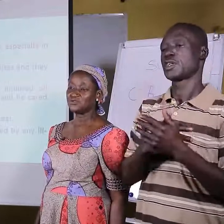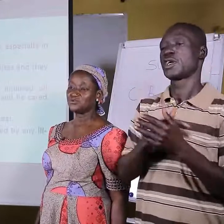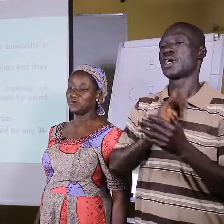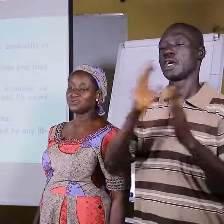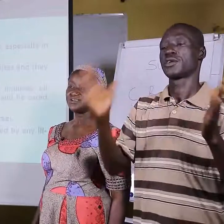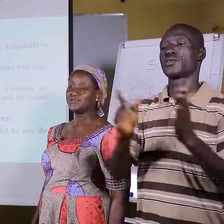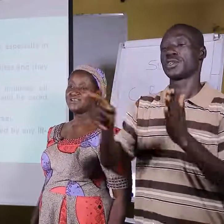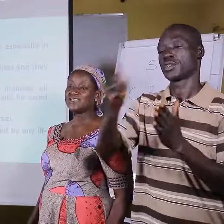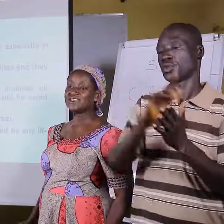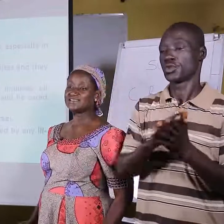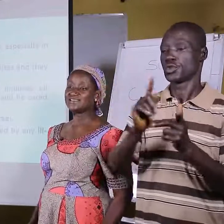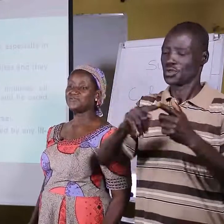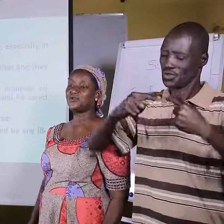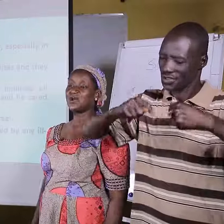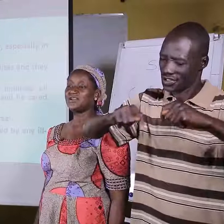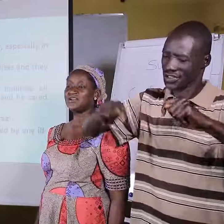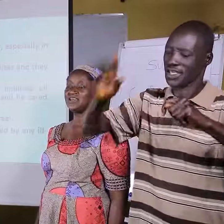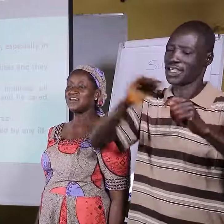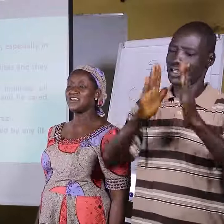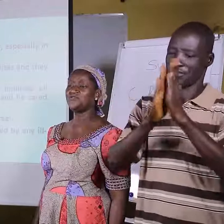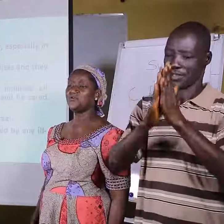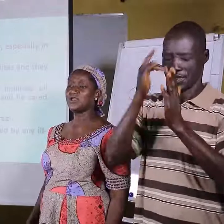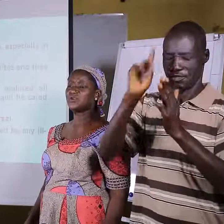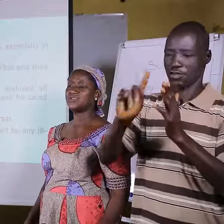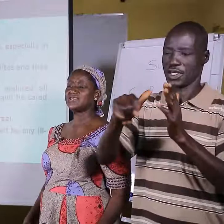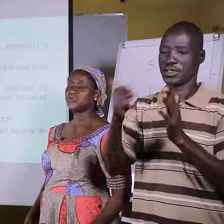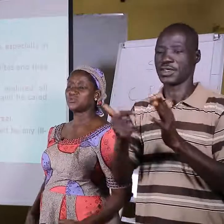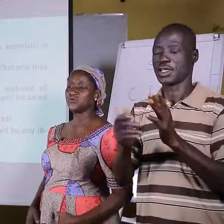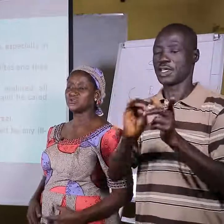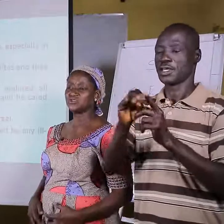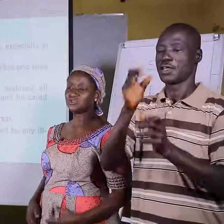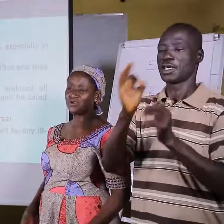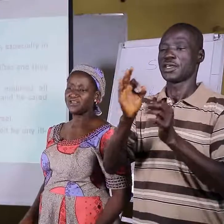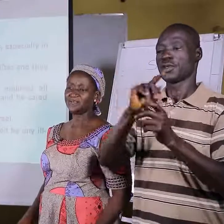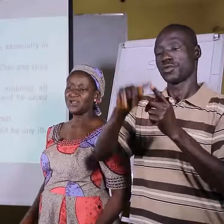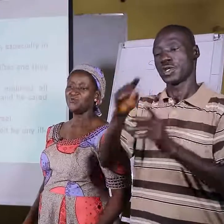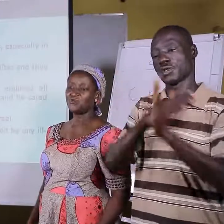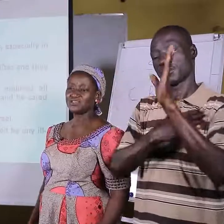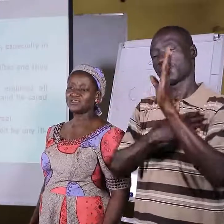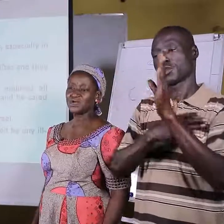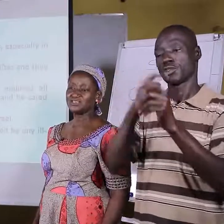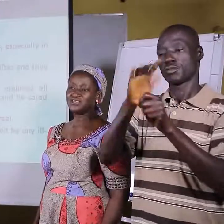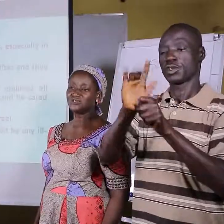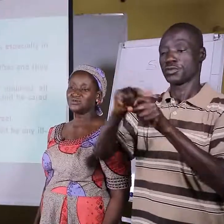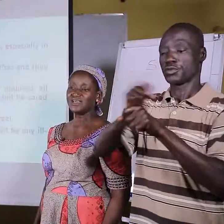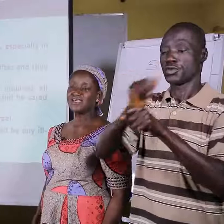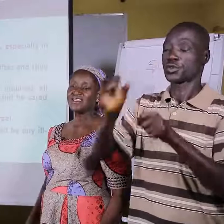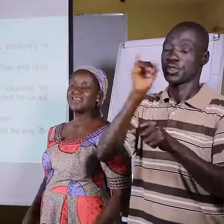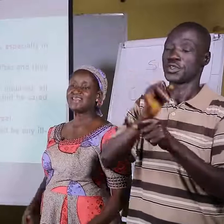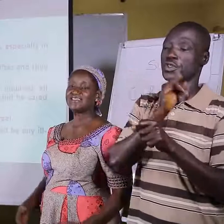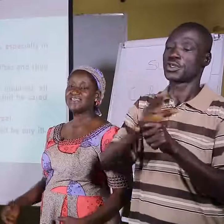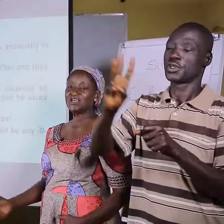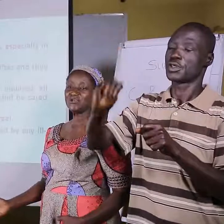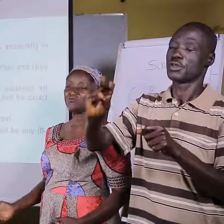encouraged to what? To intercede for one another. Even when God said he was going to destroy them, Moses, what did he do?